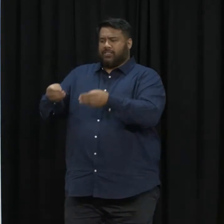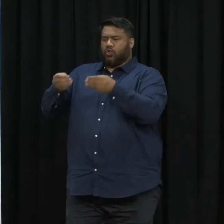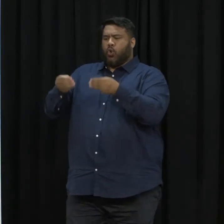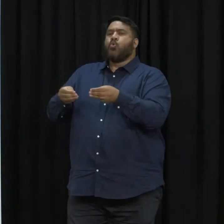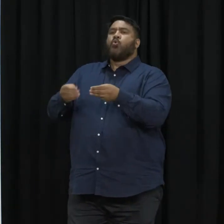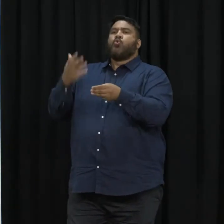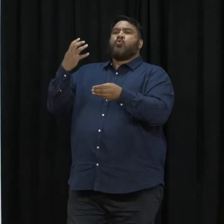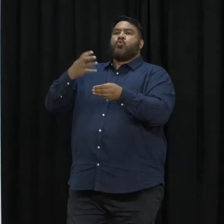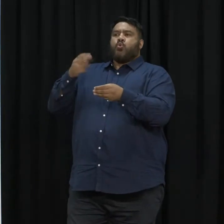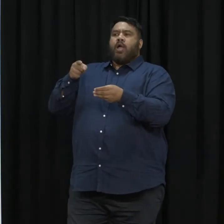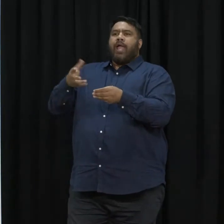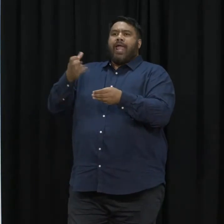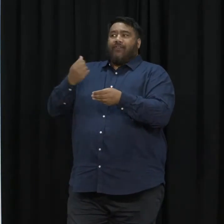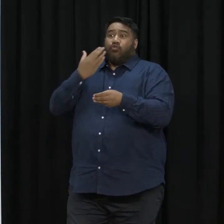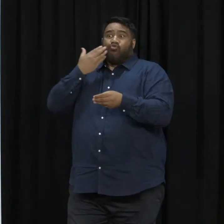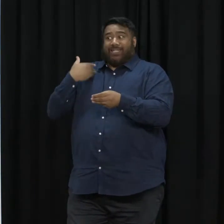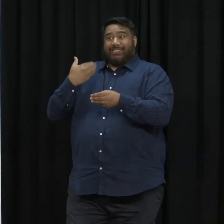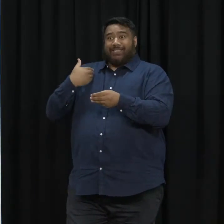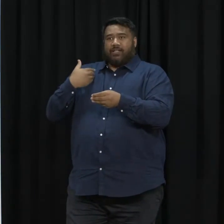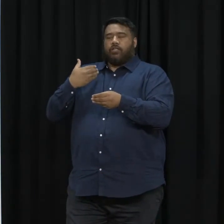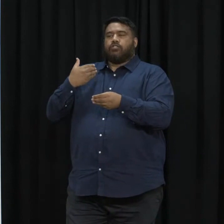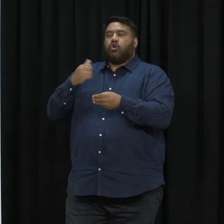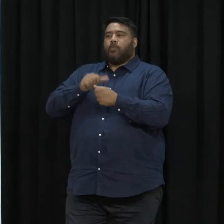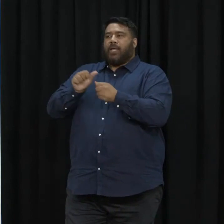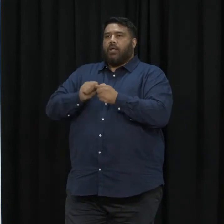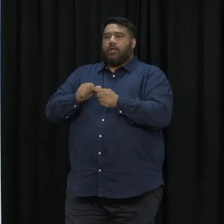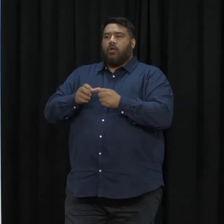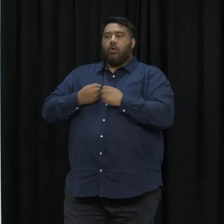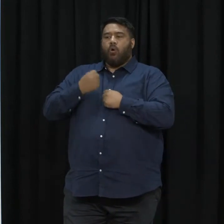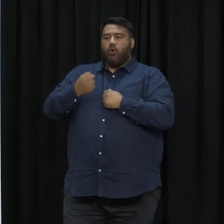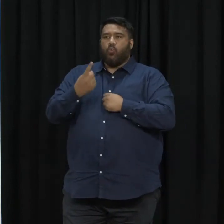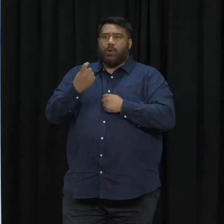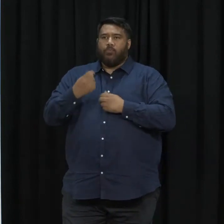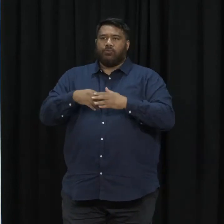through the longer process because there's less viral material in the sample.